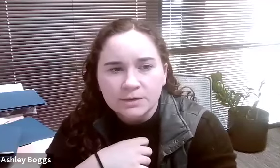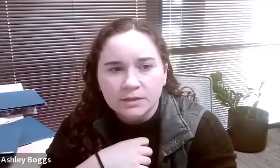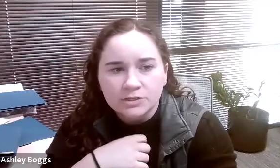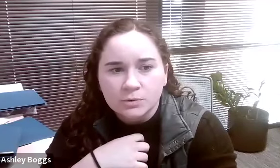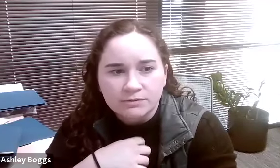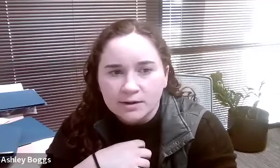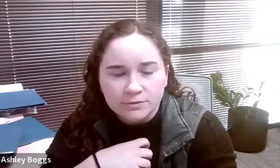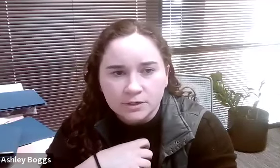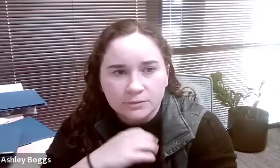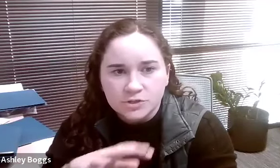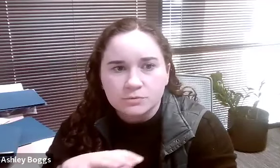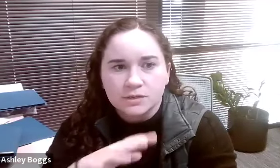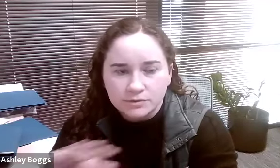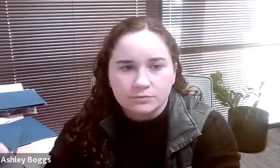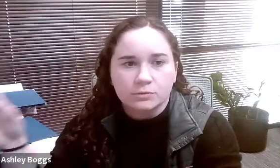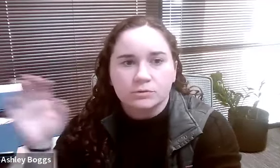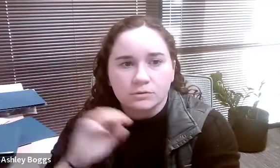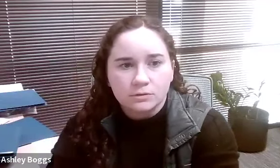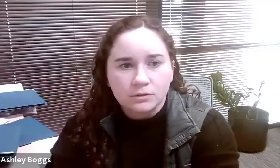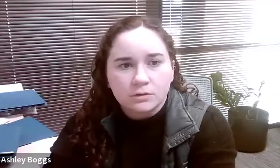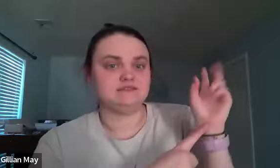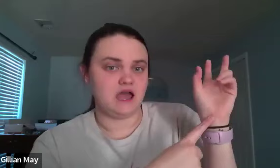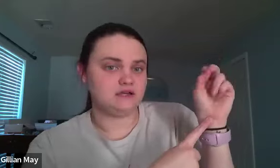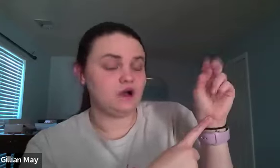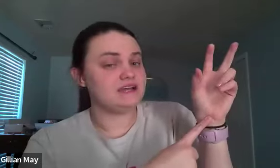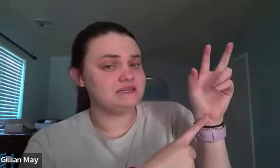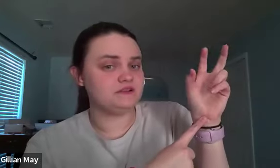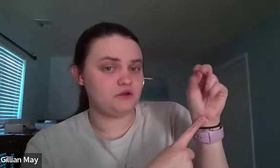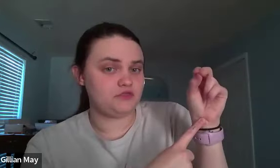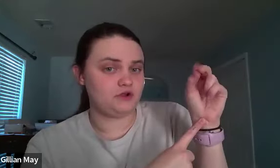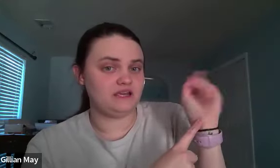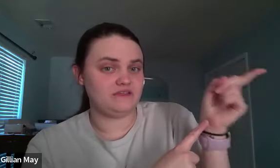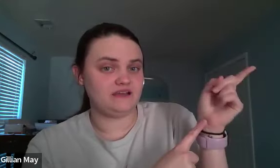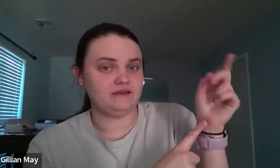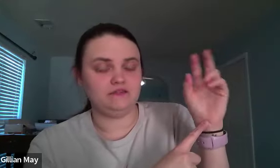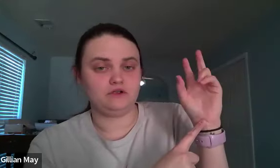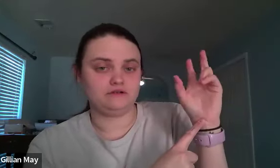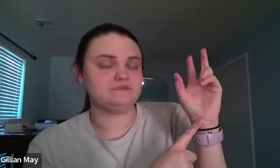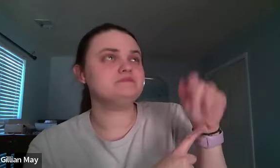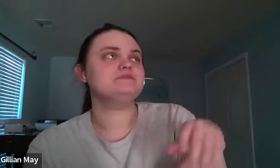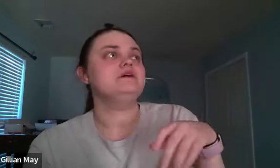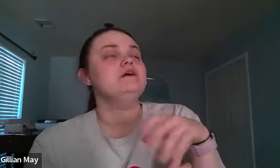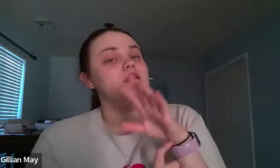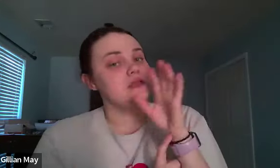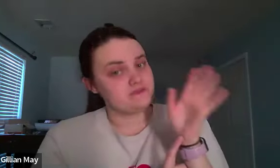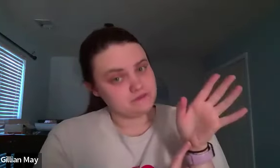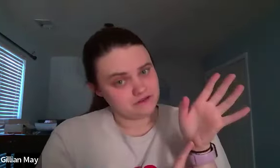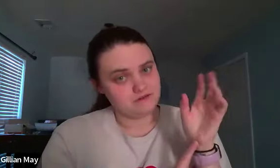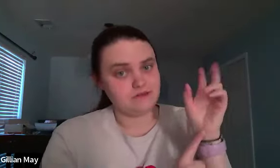minutes, like 25, 30? Like, would you give the full? Yes. I typically go 30 and then I like either sometimes if I'm being a little lazy,